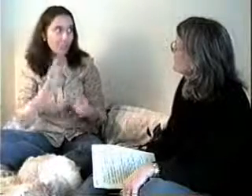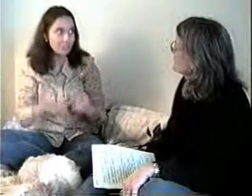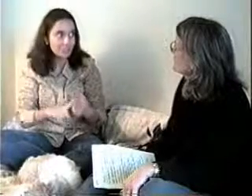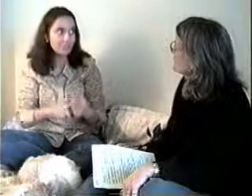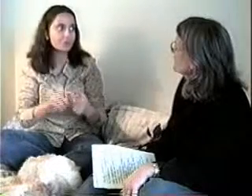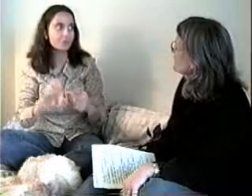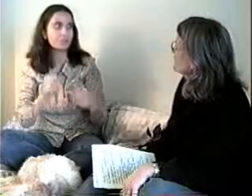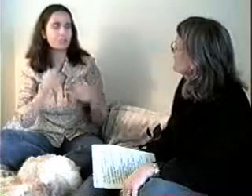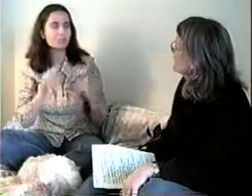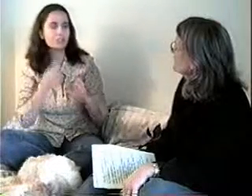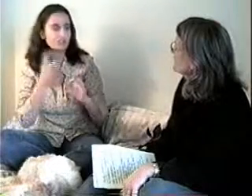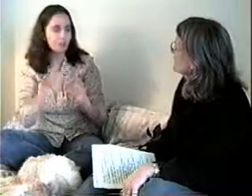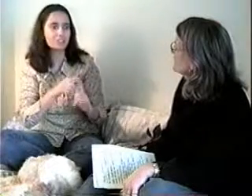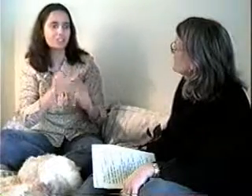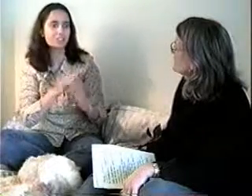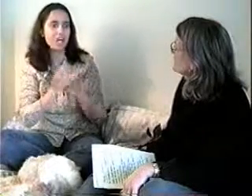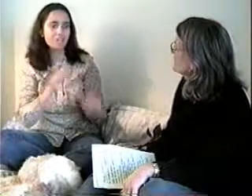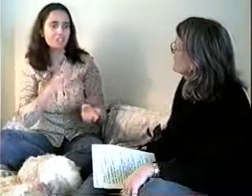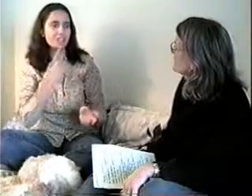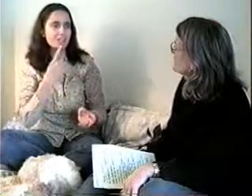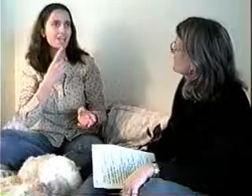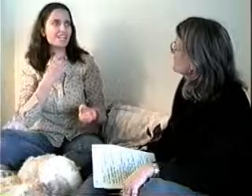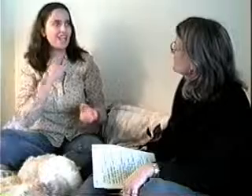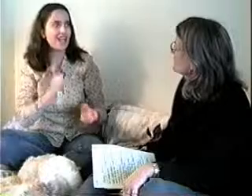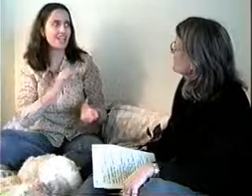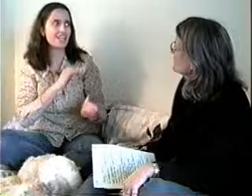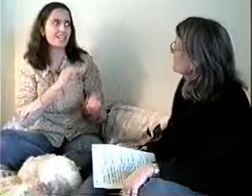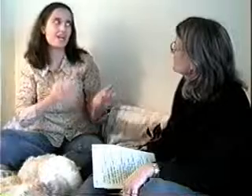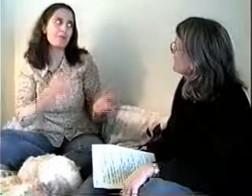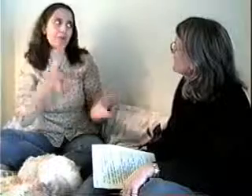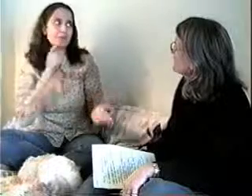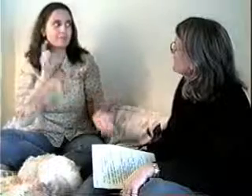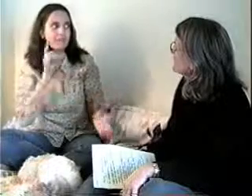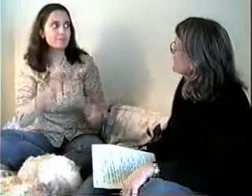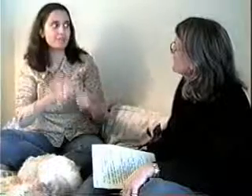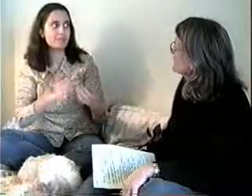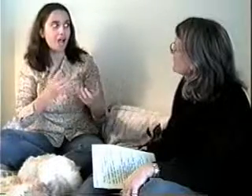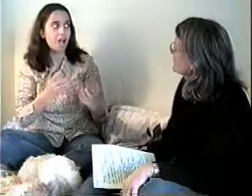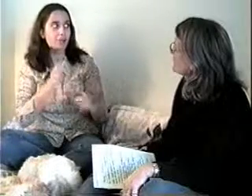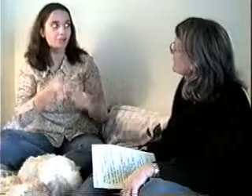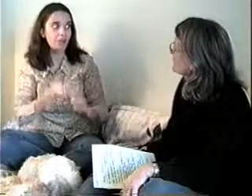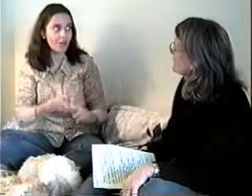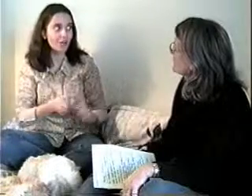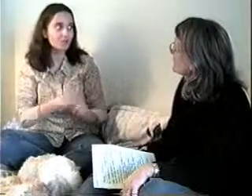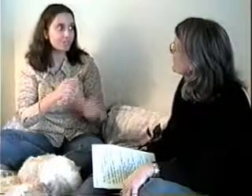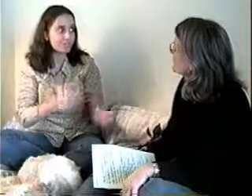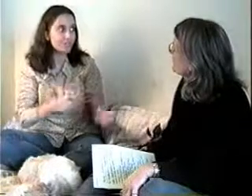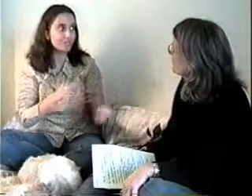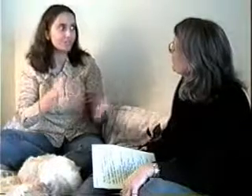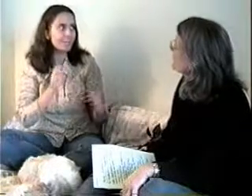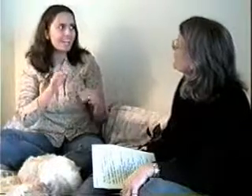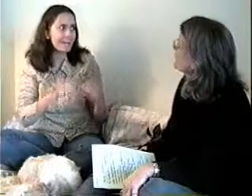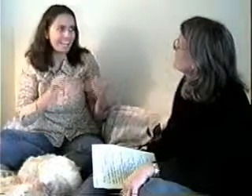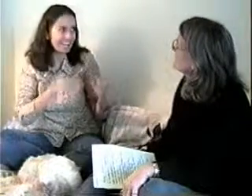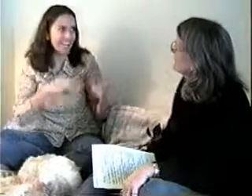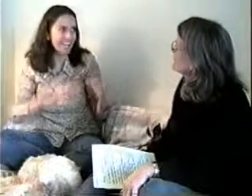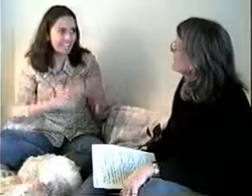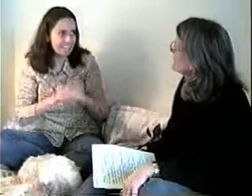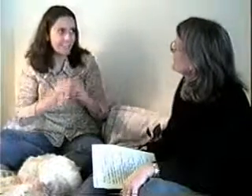talk to, to welcome that person and say, Hey, I may be there, but I want to be friends with you. Hey, I need